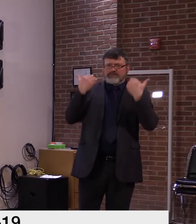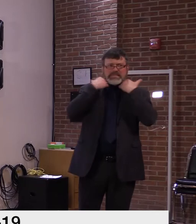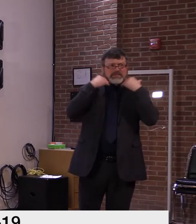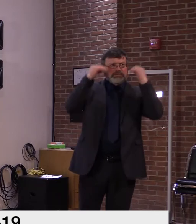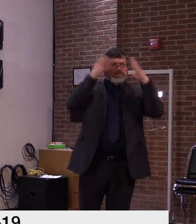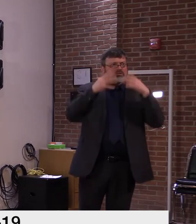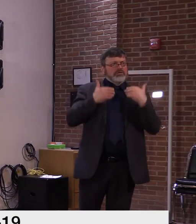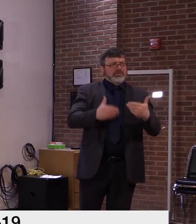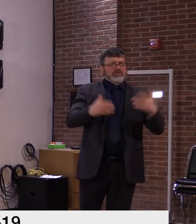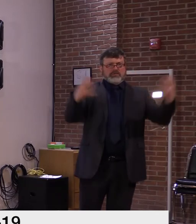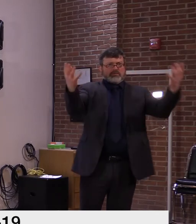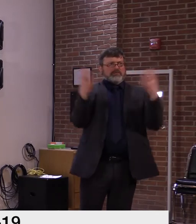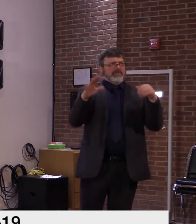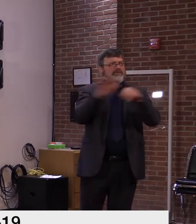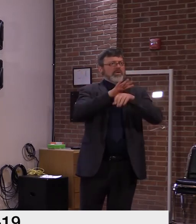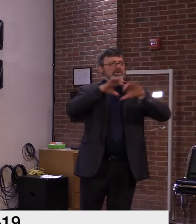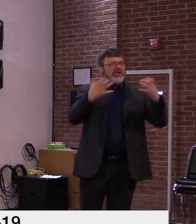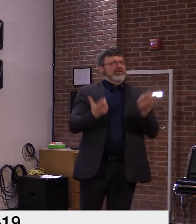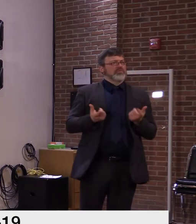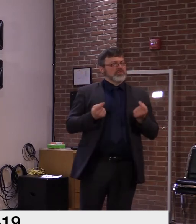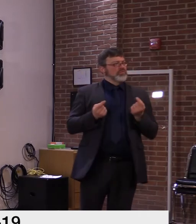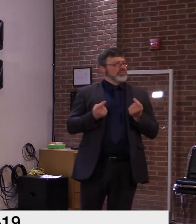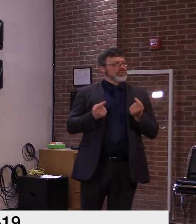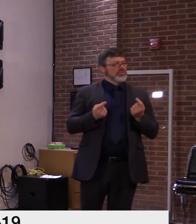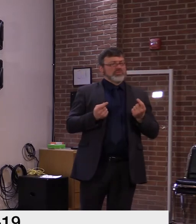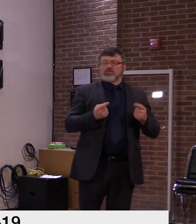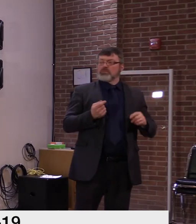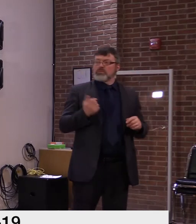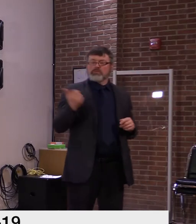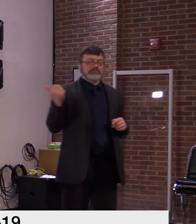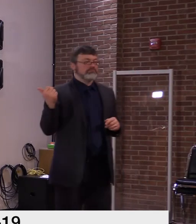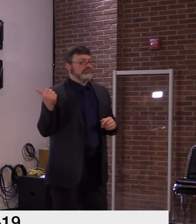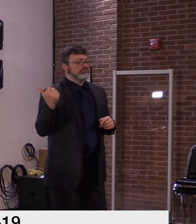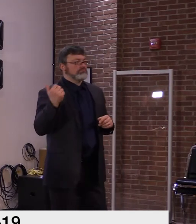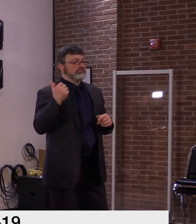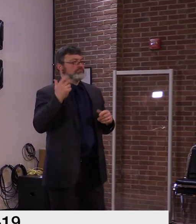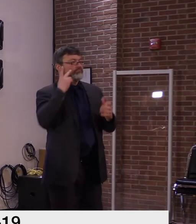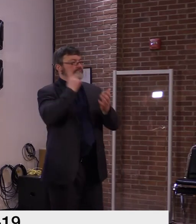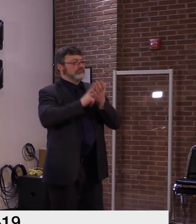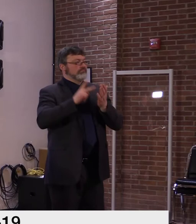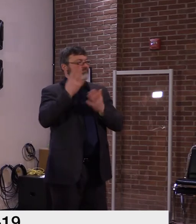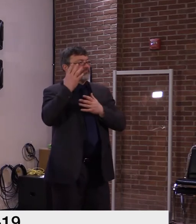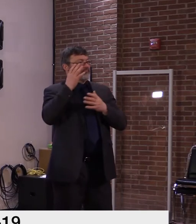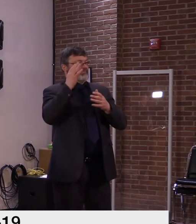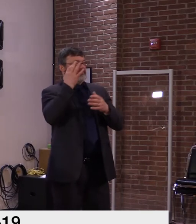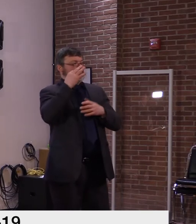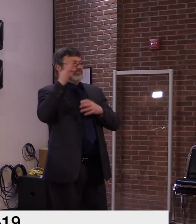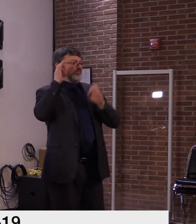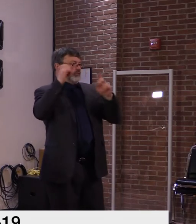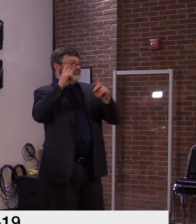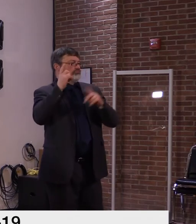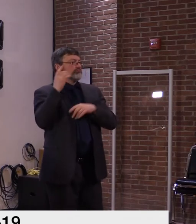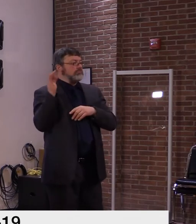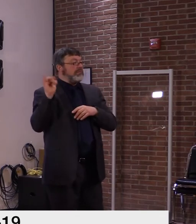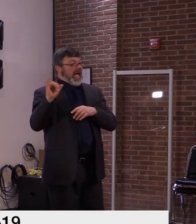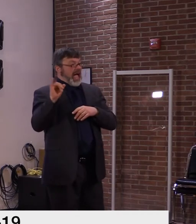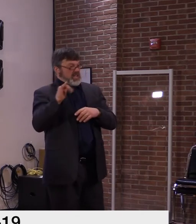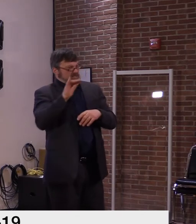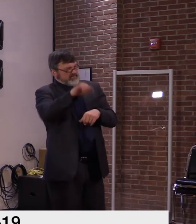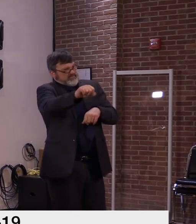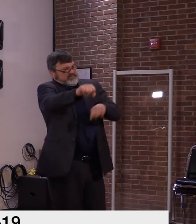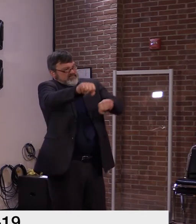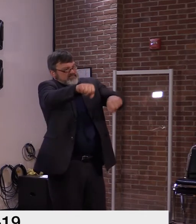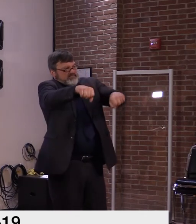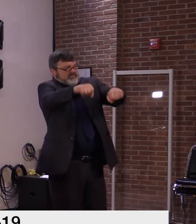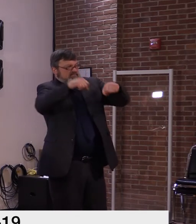Yeah, it's certainly something we have on our radar, but again, it is definitely our goal to bring it back more in person,